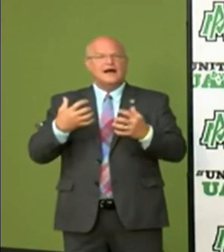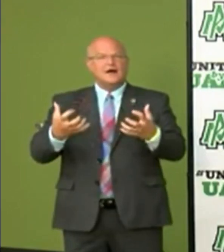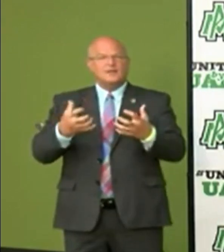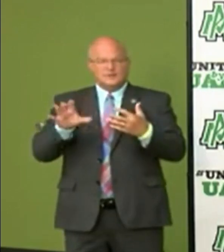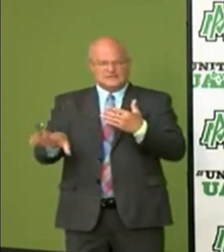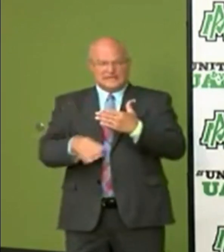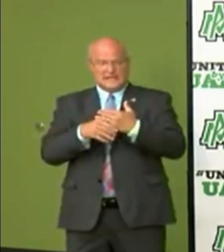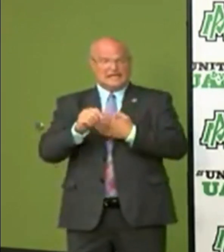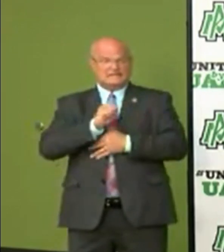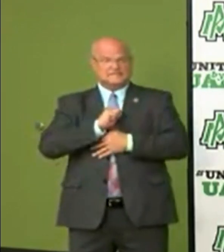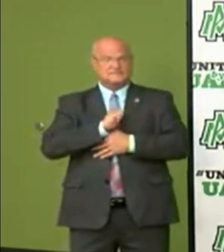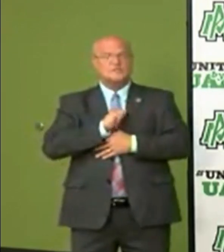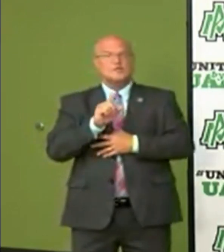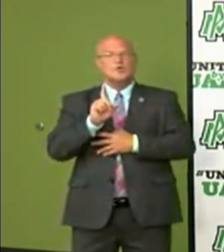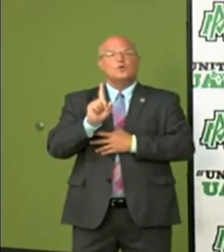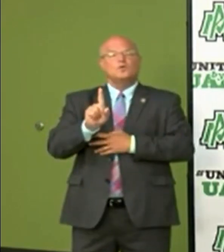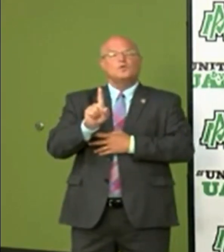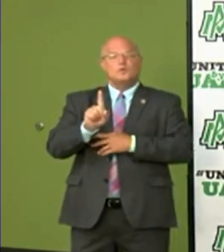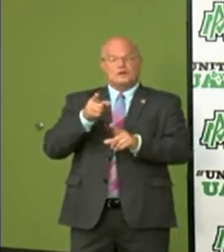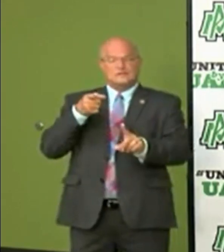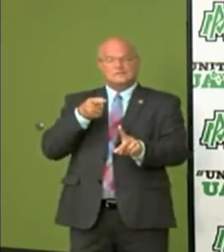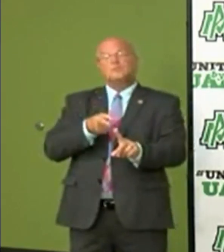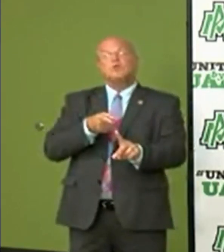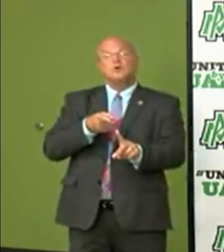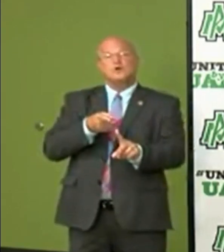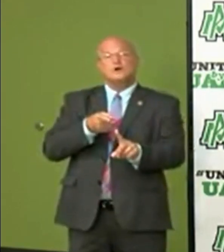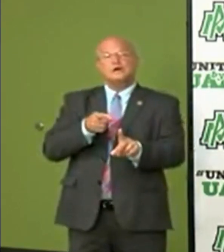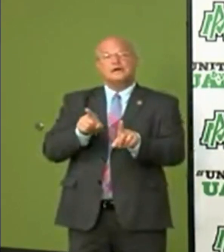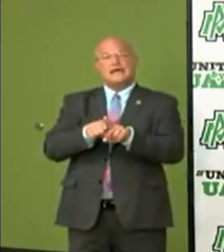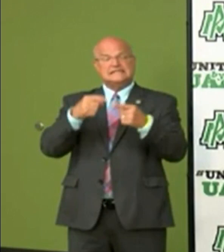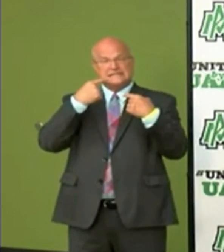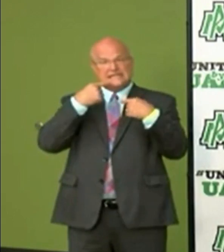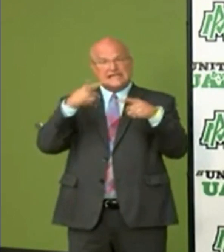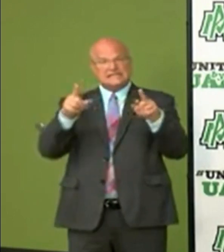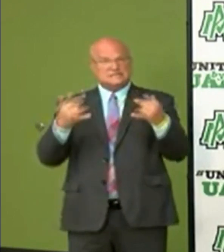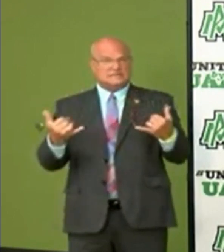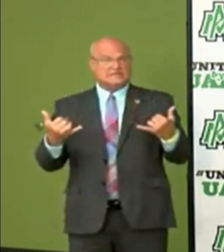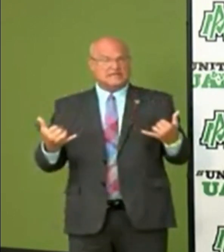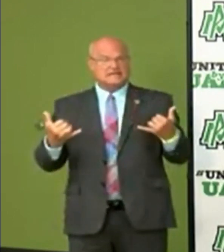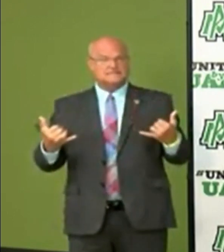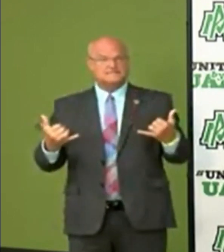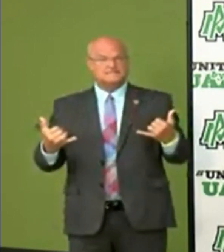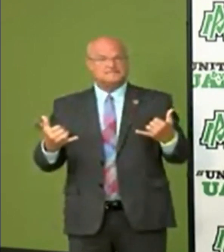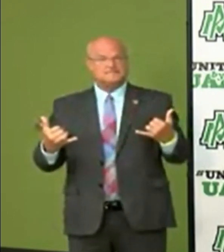to add one point as an announcement today.